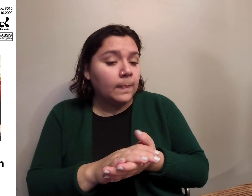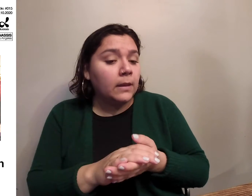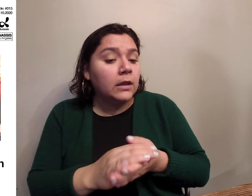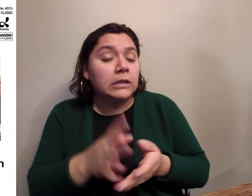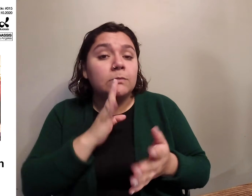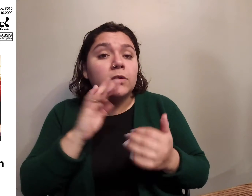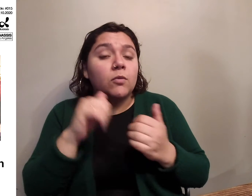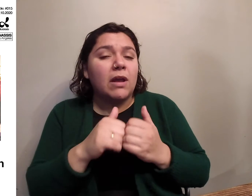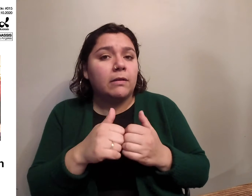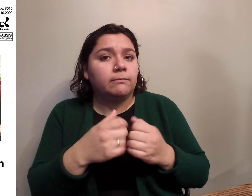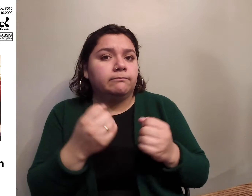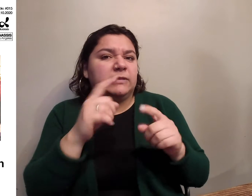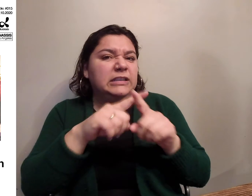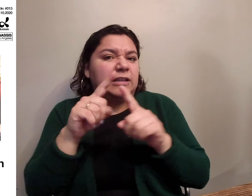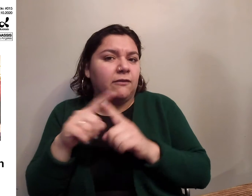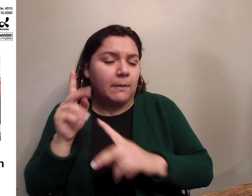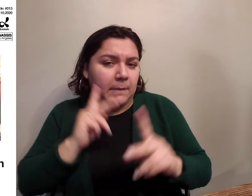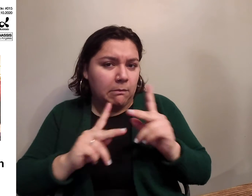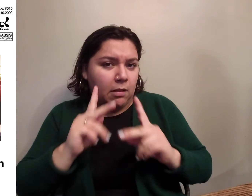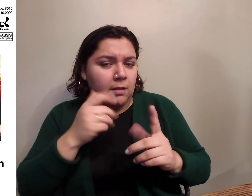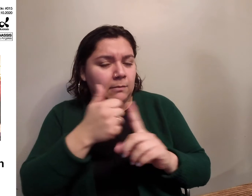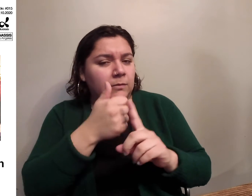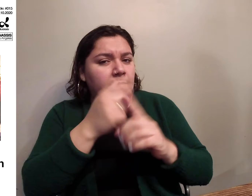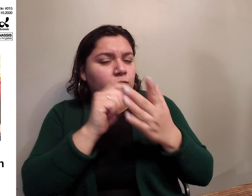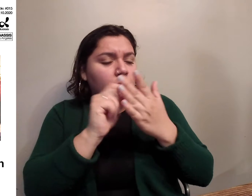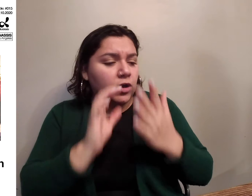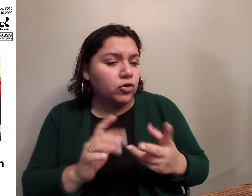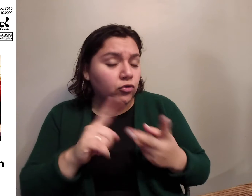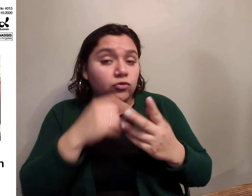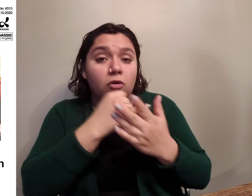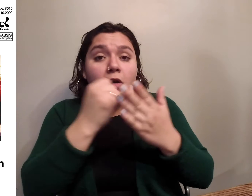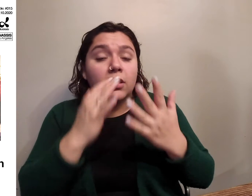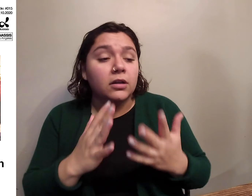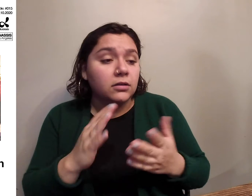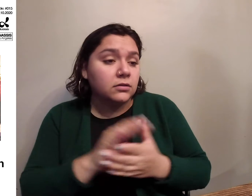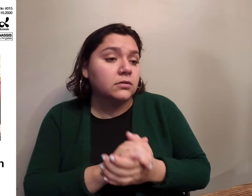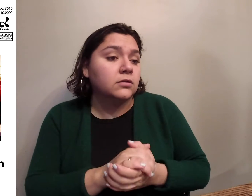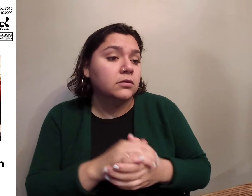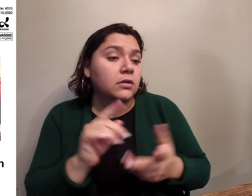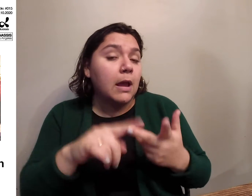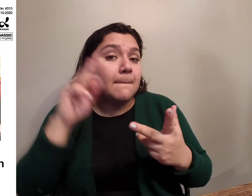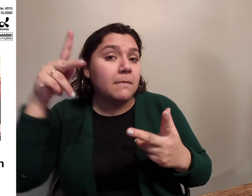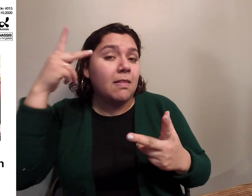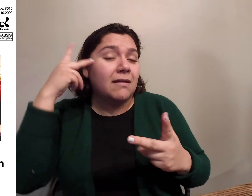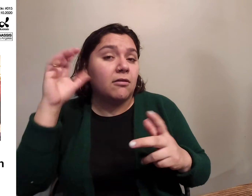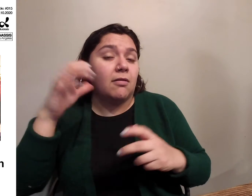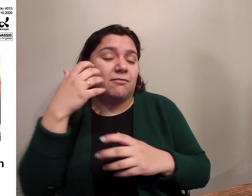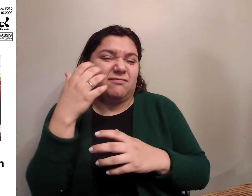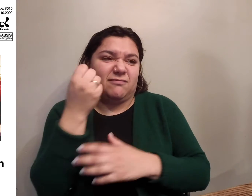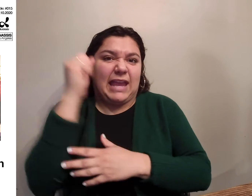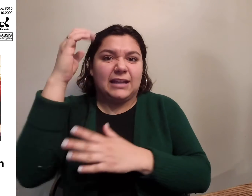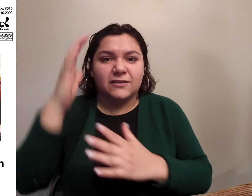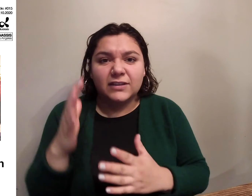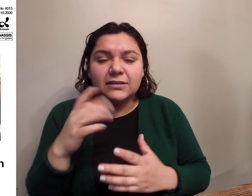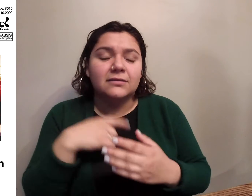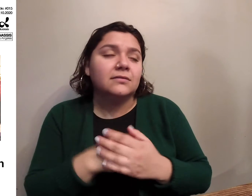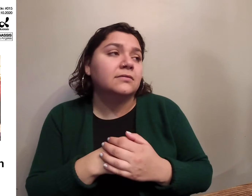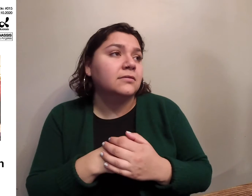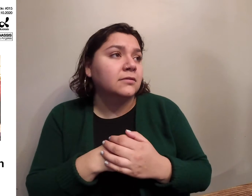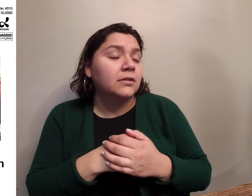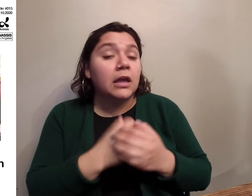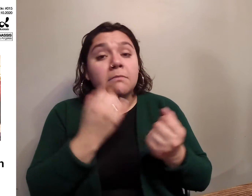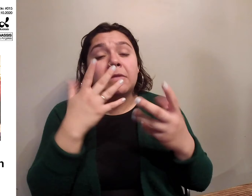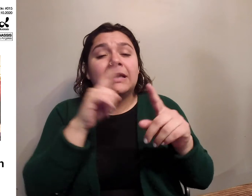speaking with a number of different writers and artists and political activists and